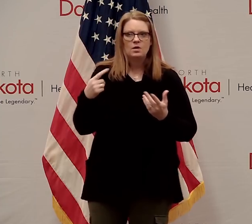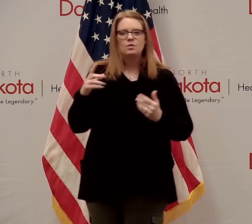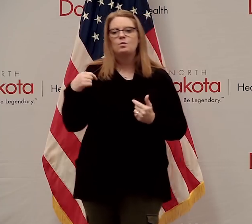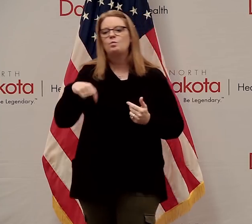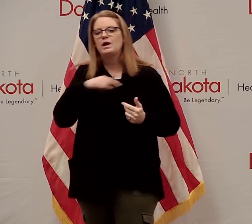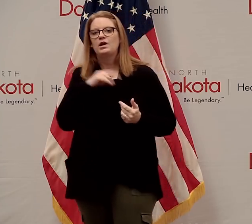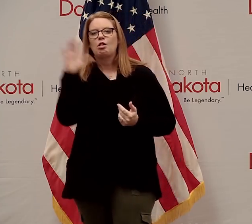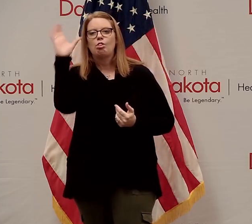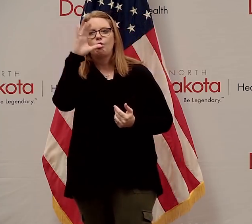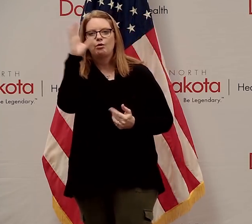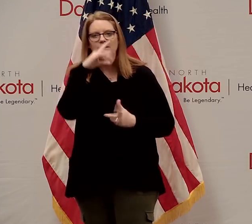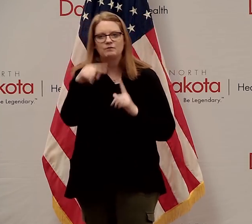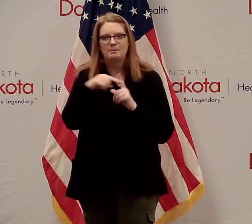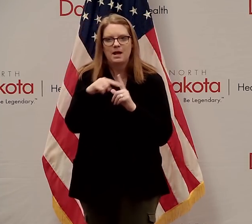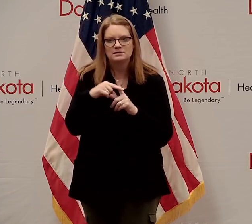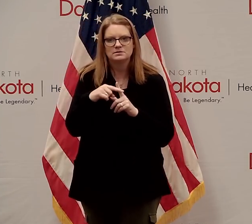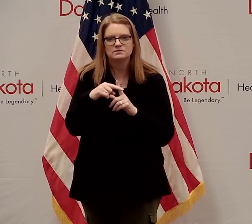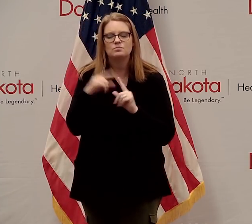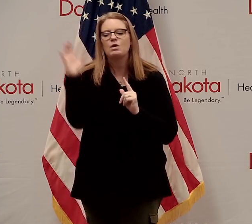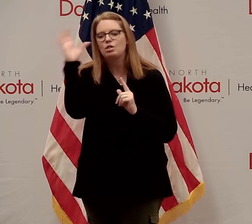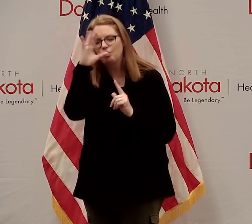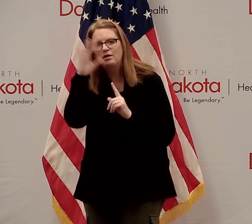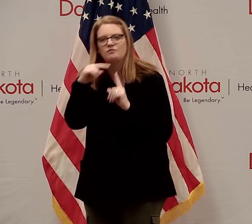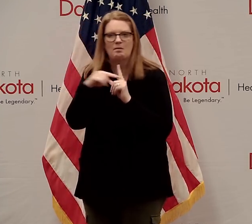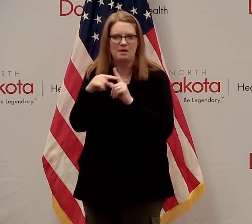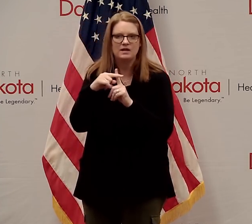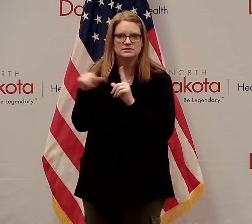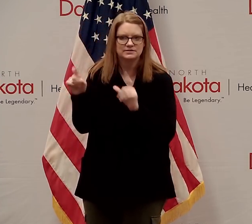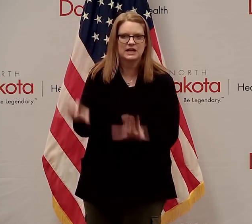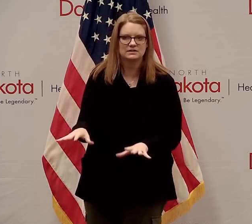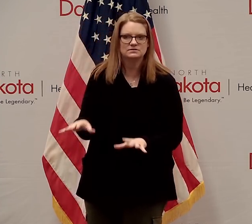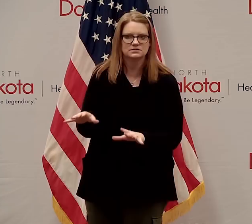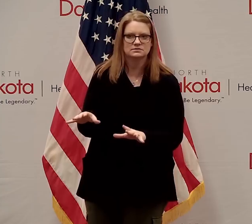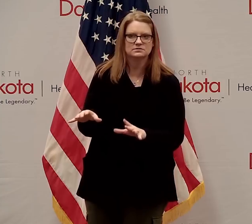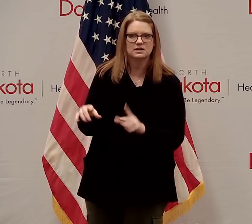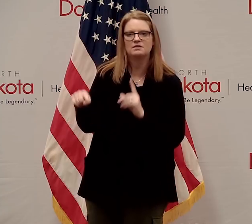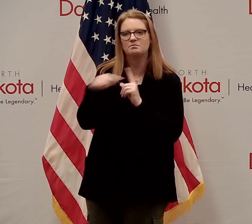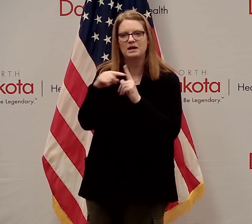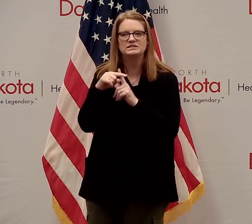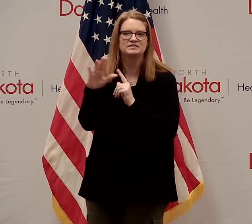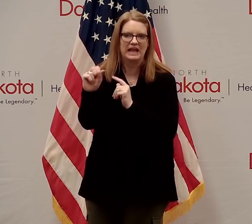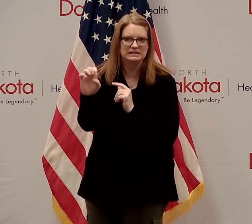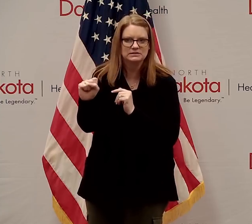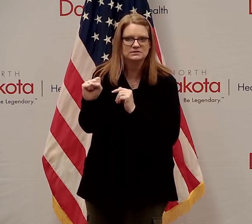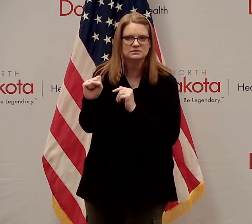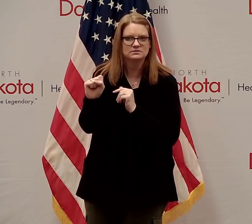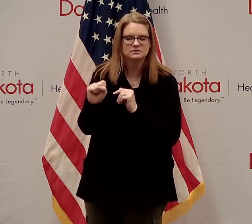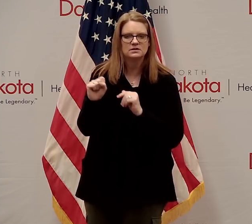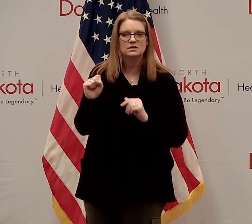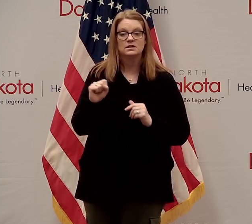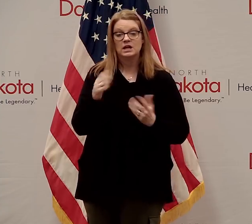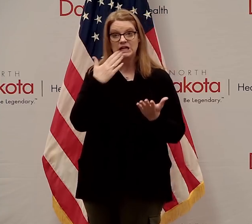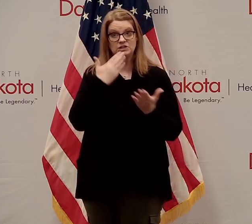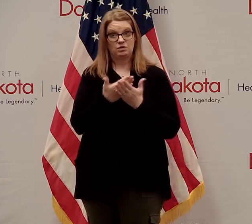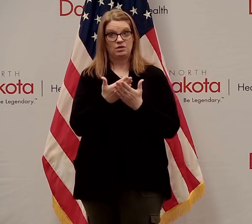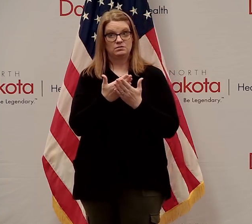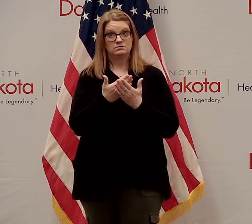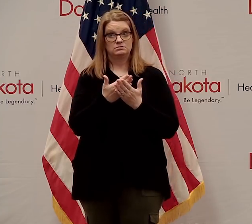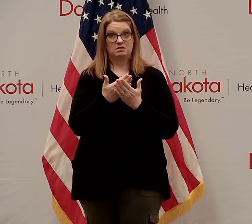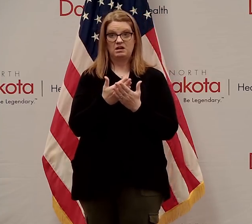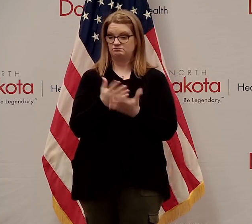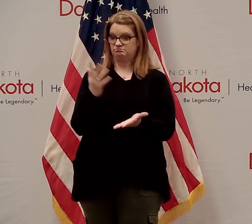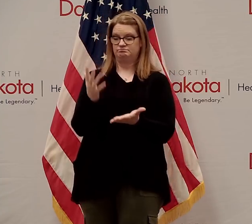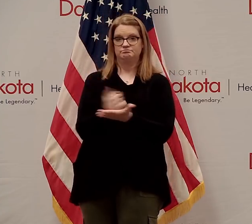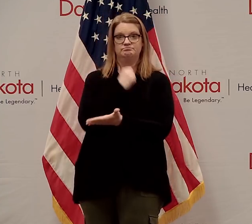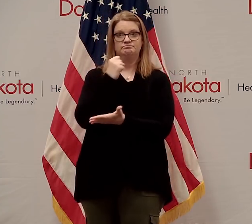positives, because when we're out looking for positives, then that is good news, because then we can get people treatment sooner,